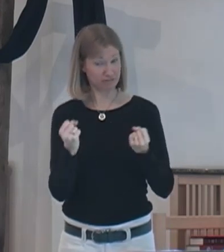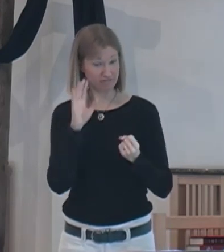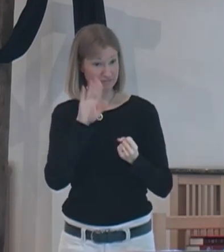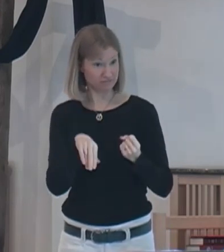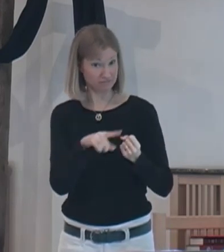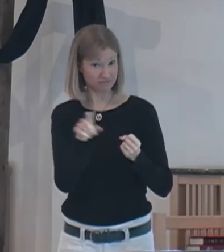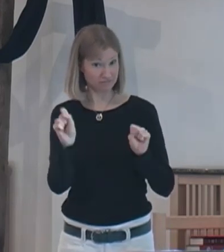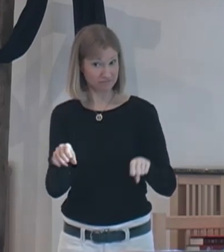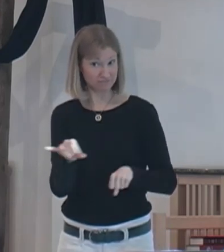habits.